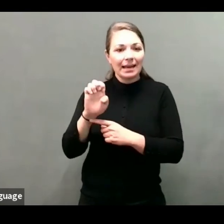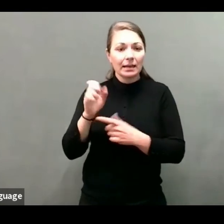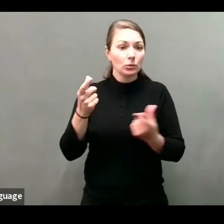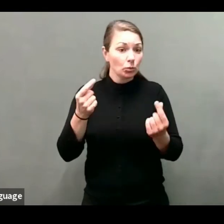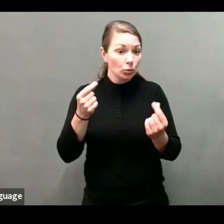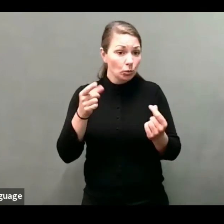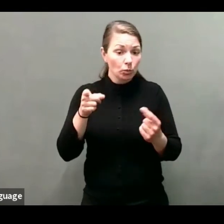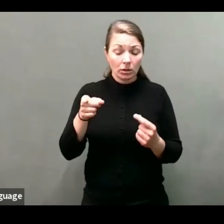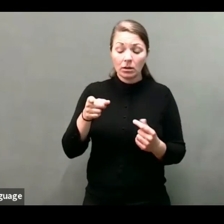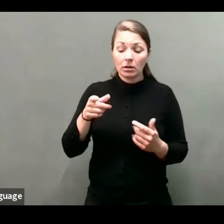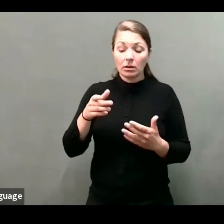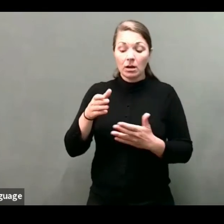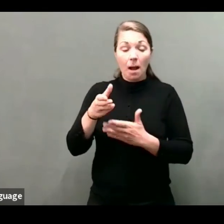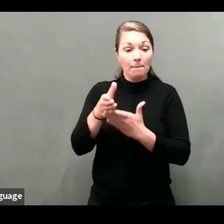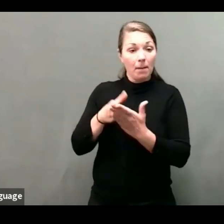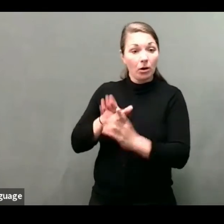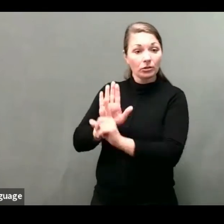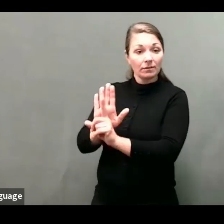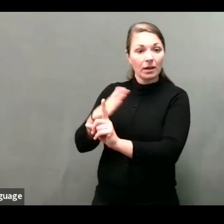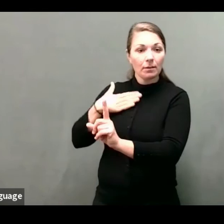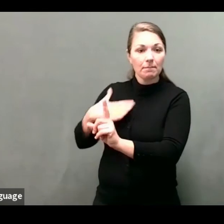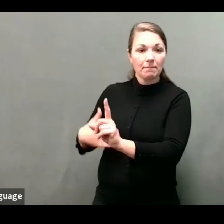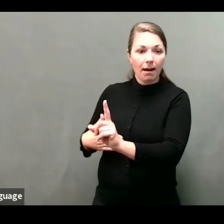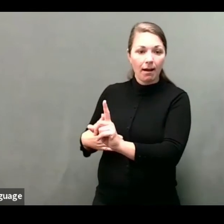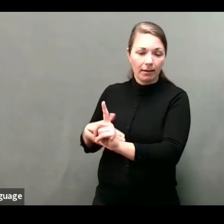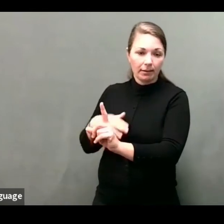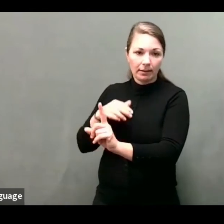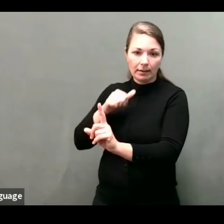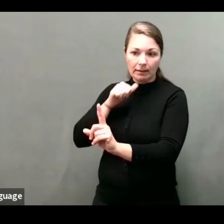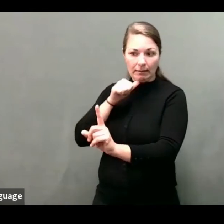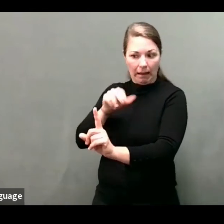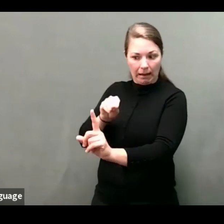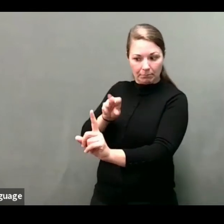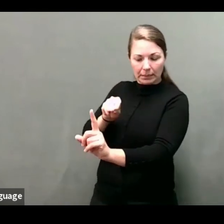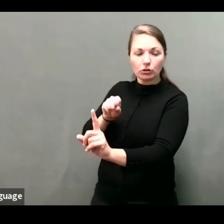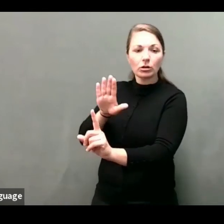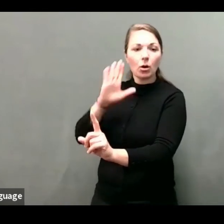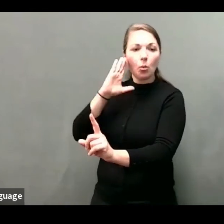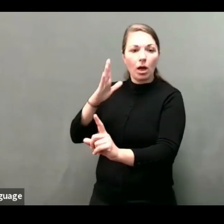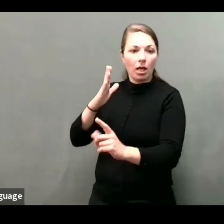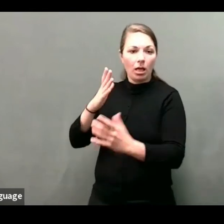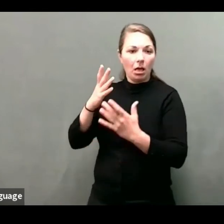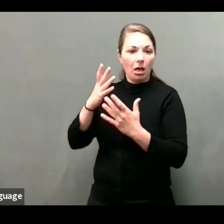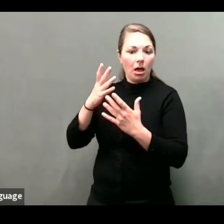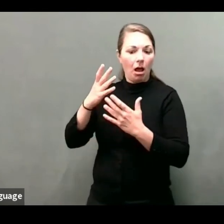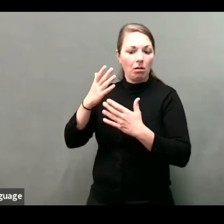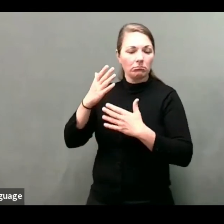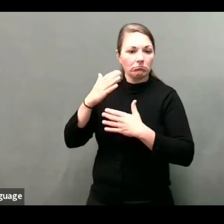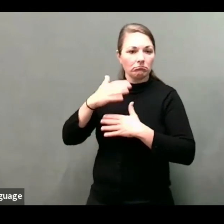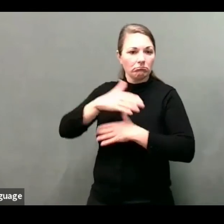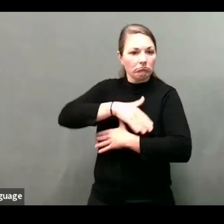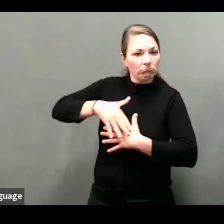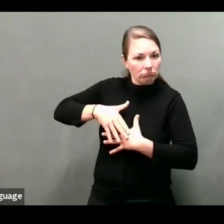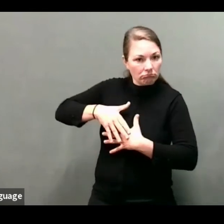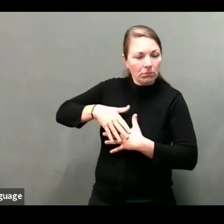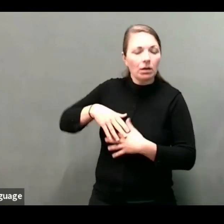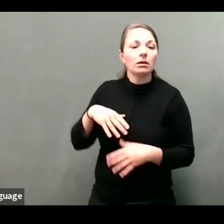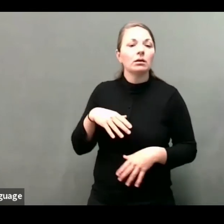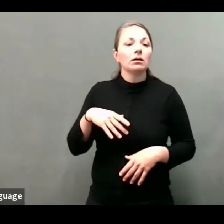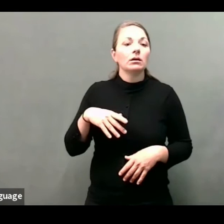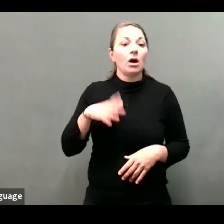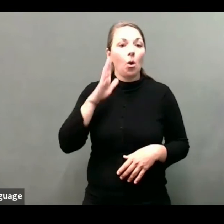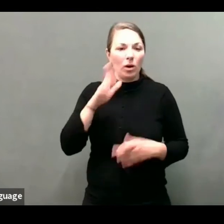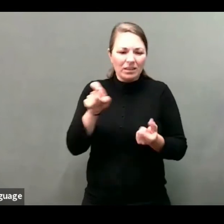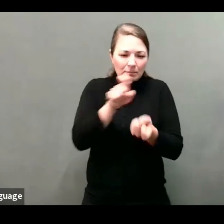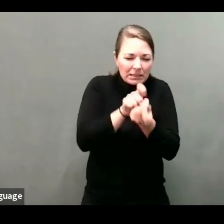parts of their body that are not being photographed, photograph specific wounds from a variety of distances, and then move to the next